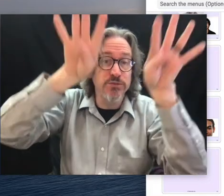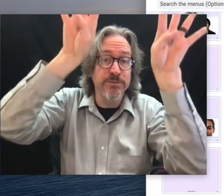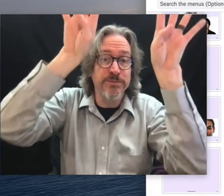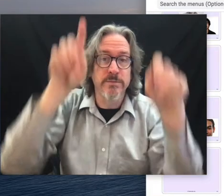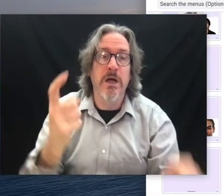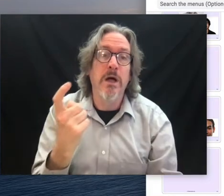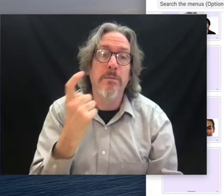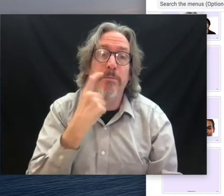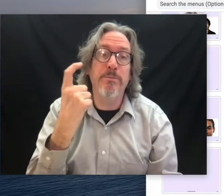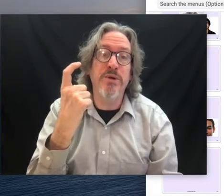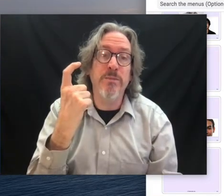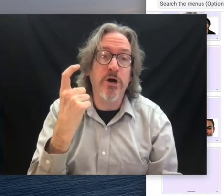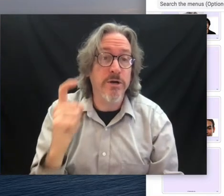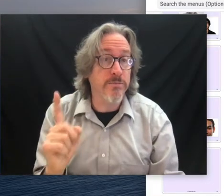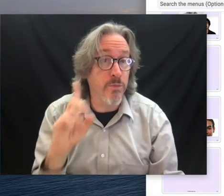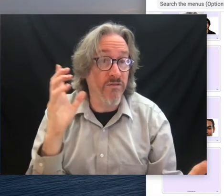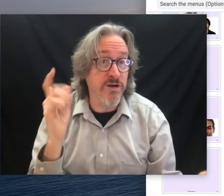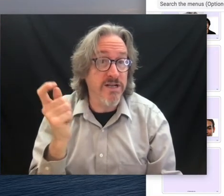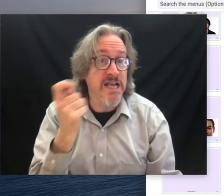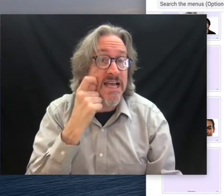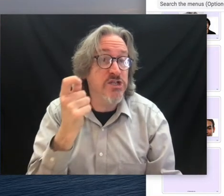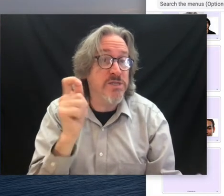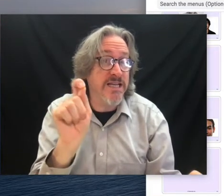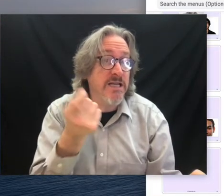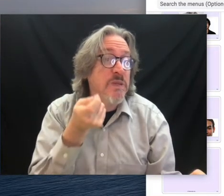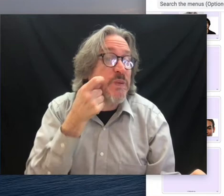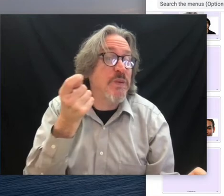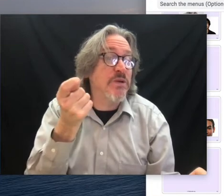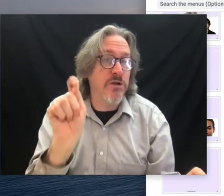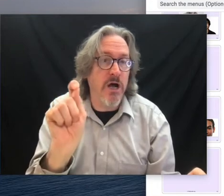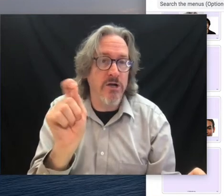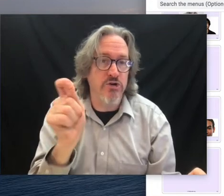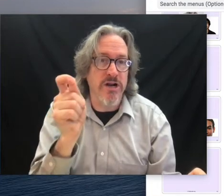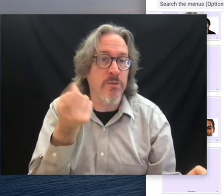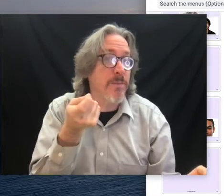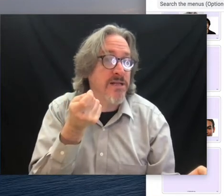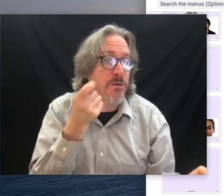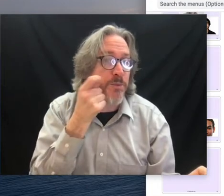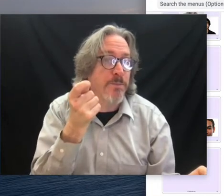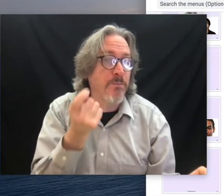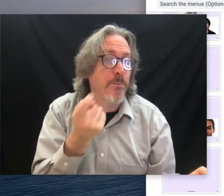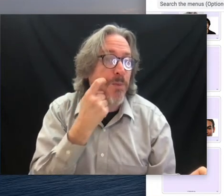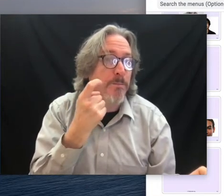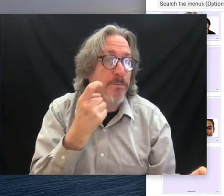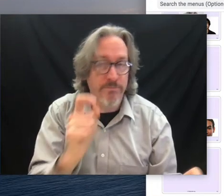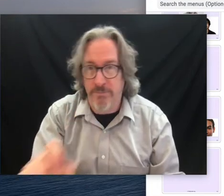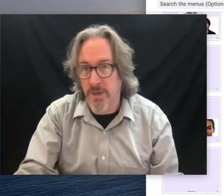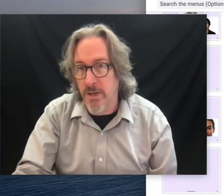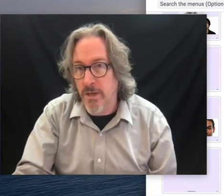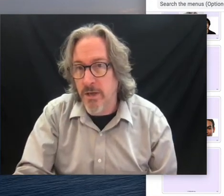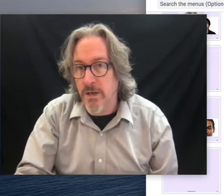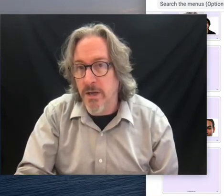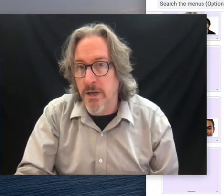eyelashes, boop, beauty mark, wherever it is. It's almost like drawn down with a pencil.